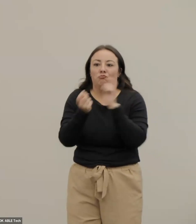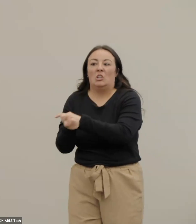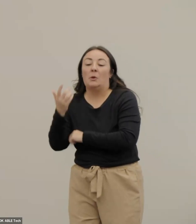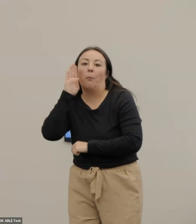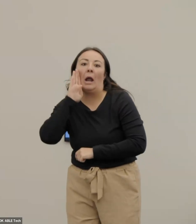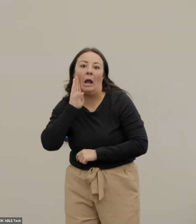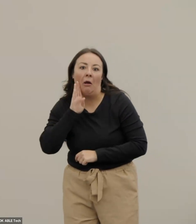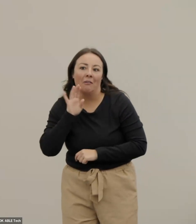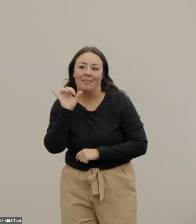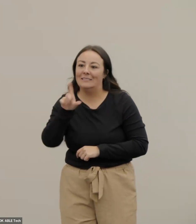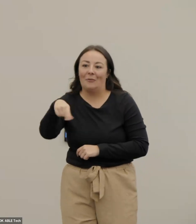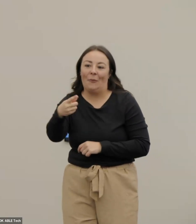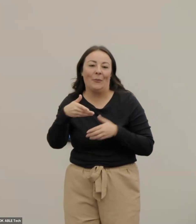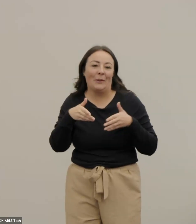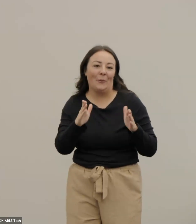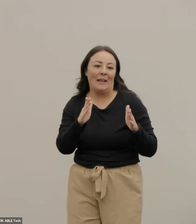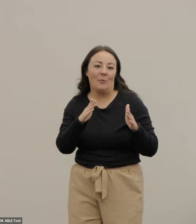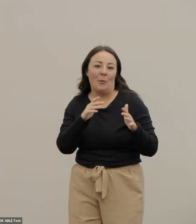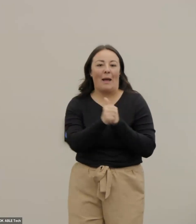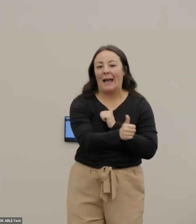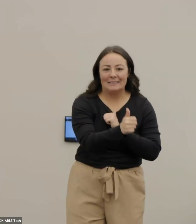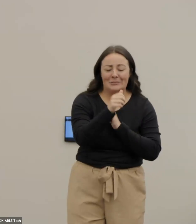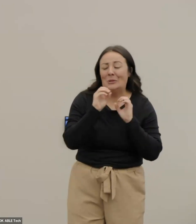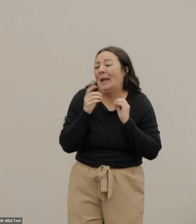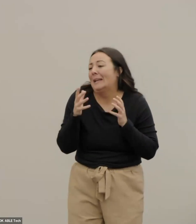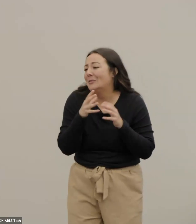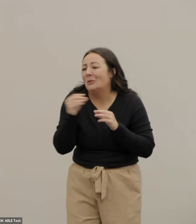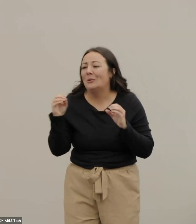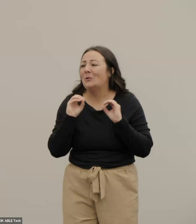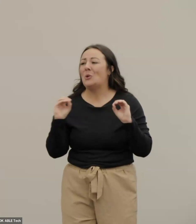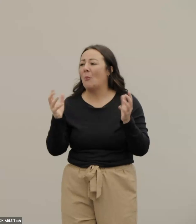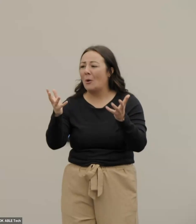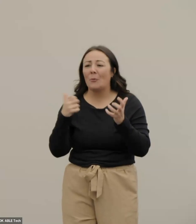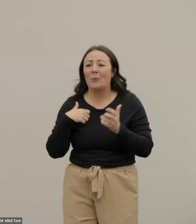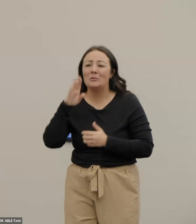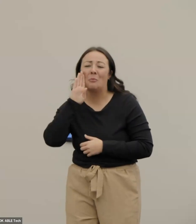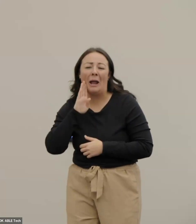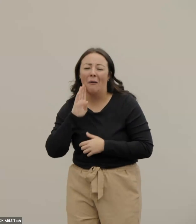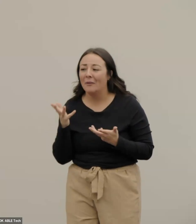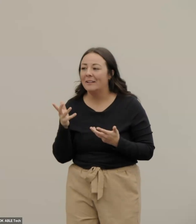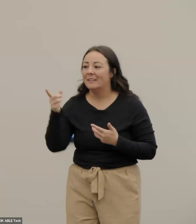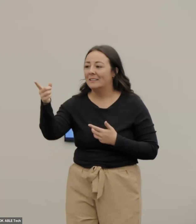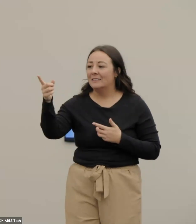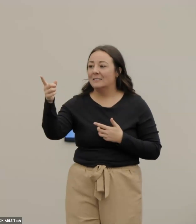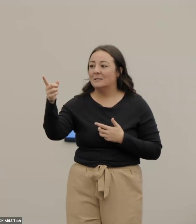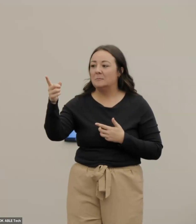Like that's the only way it's going to pass. And nobody wants brown, right? Nobody wants to use brown.